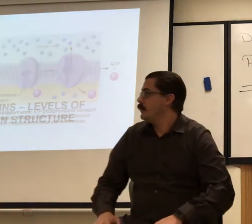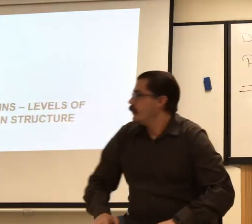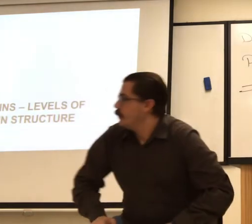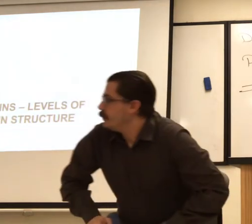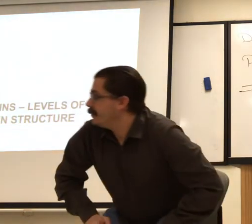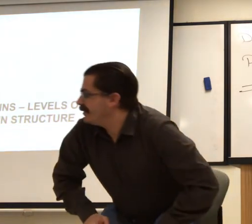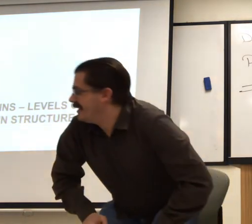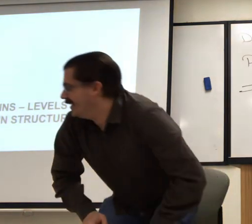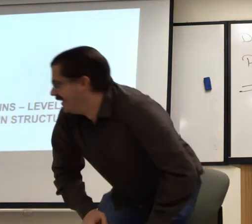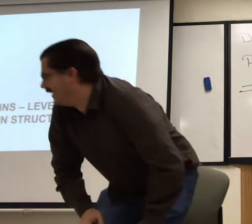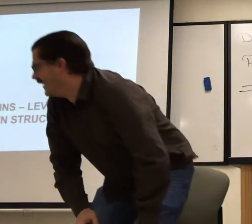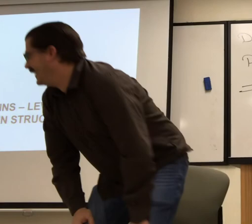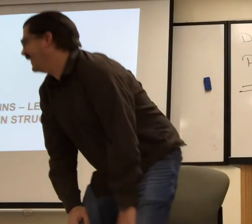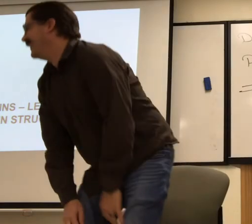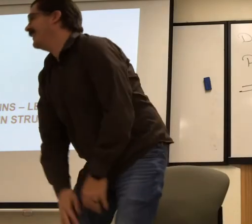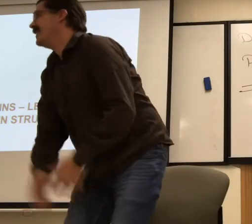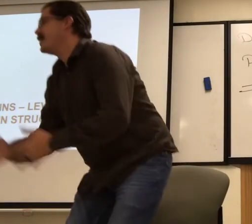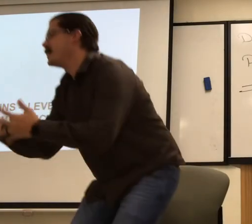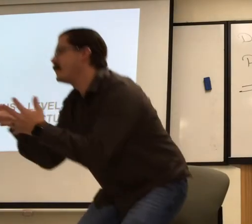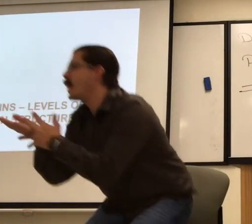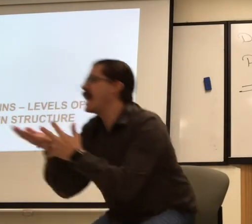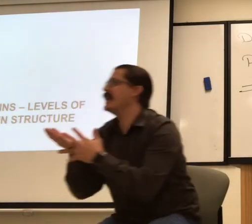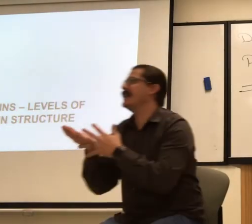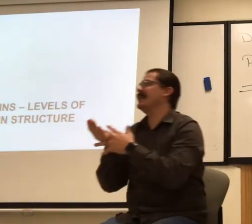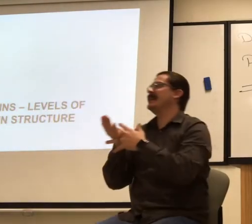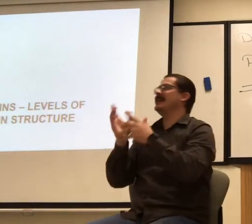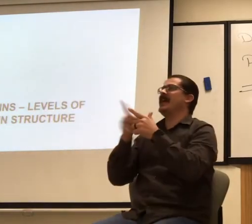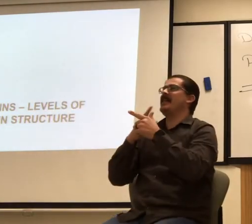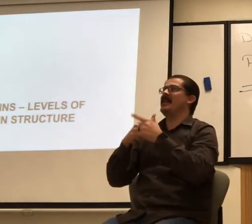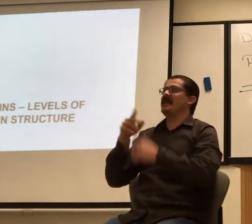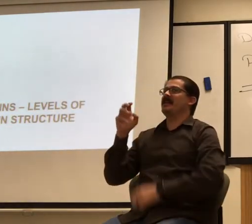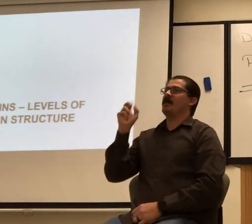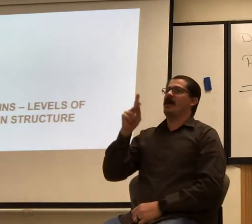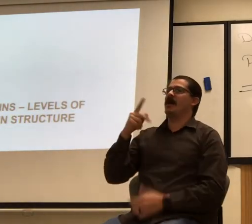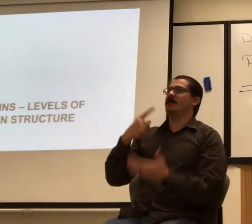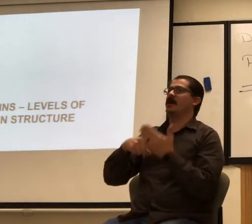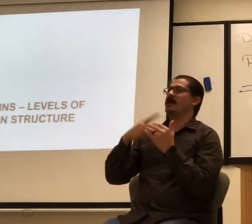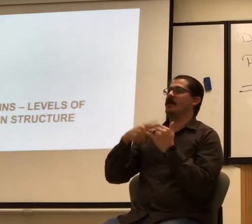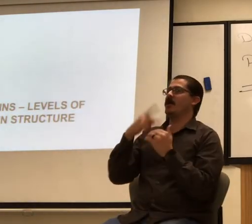Let's take a break and we'll come back and talk about protein